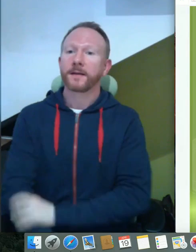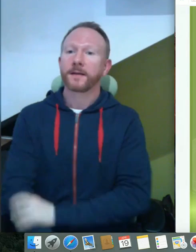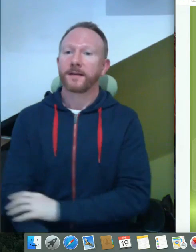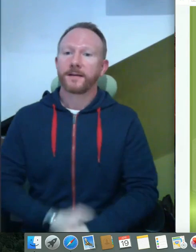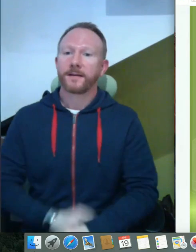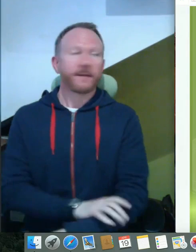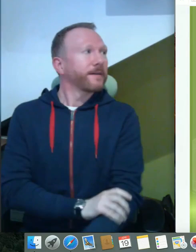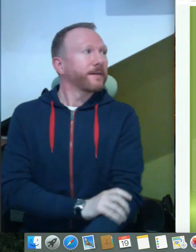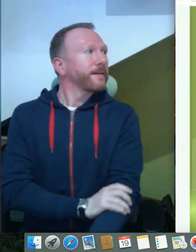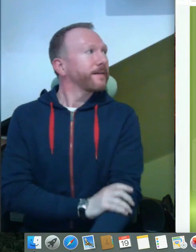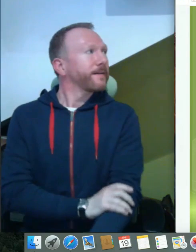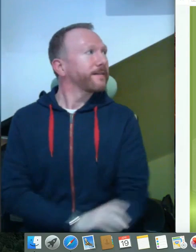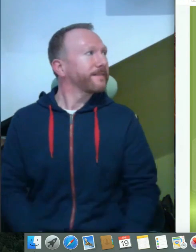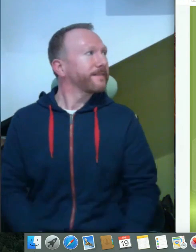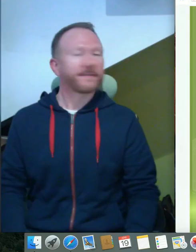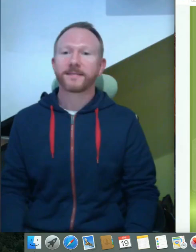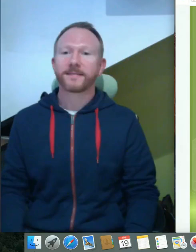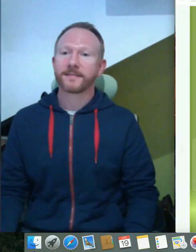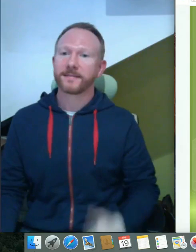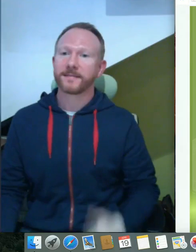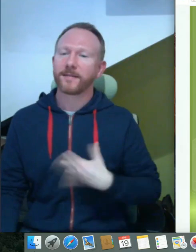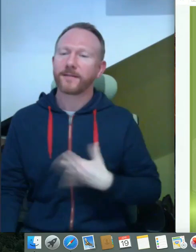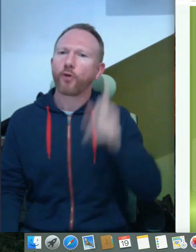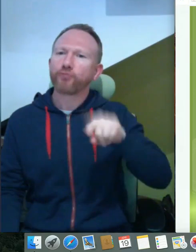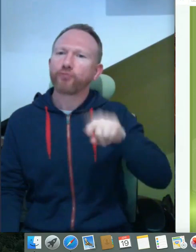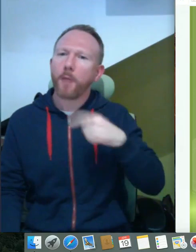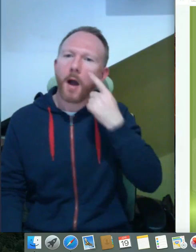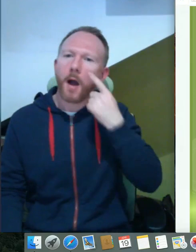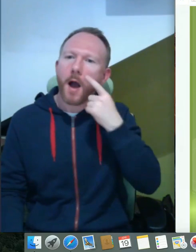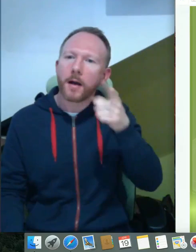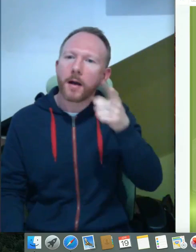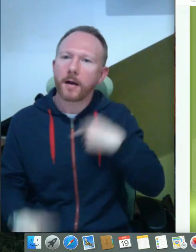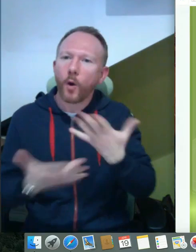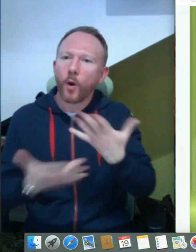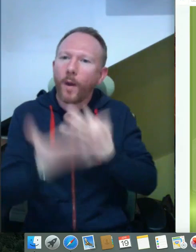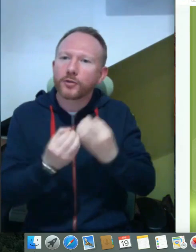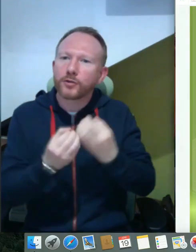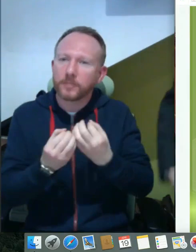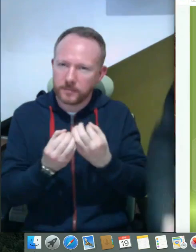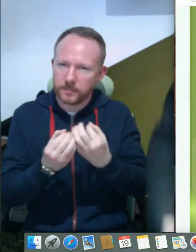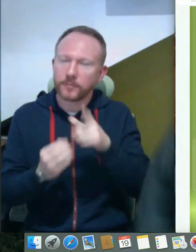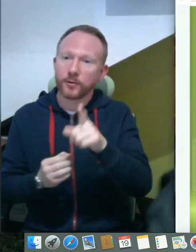see what's coming. Let me just get closer to the microphone.